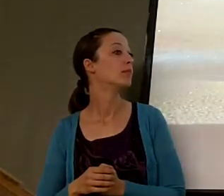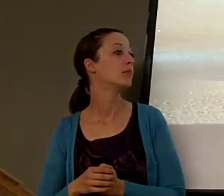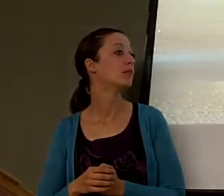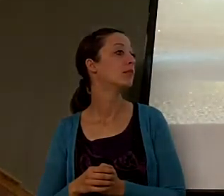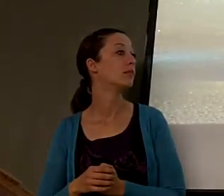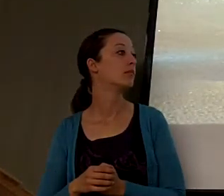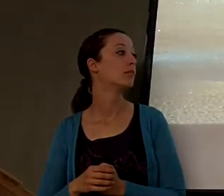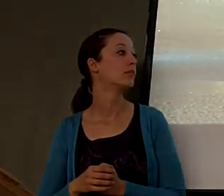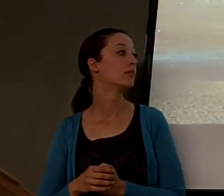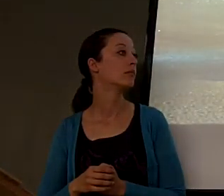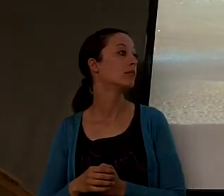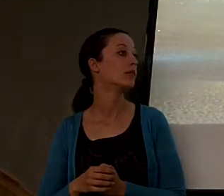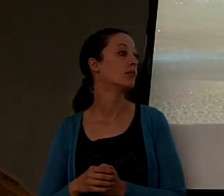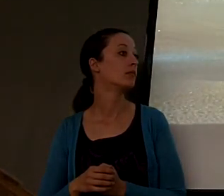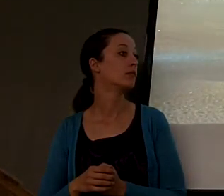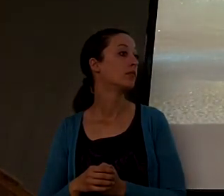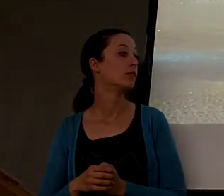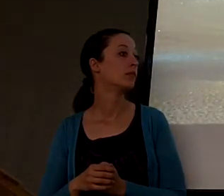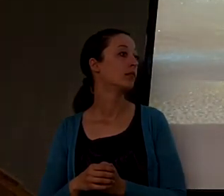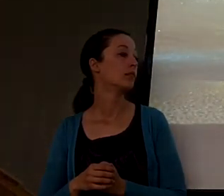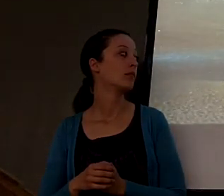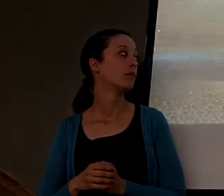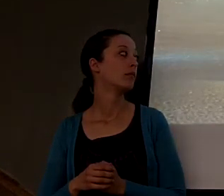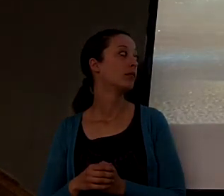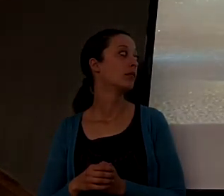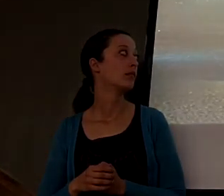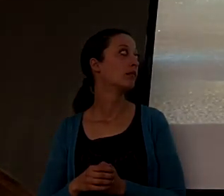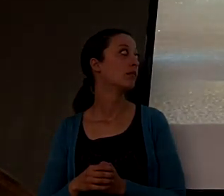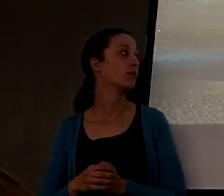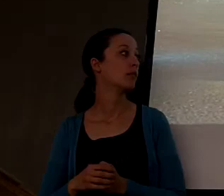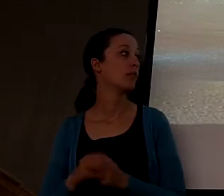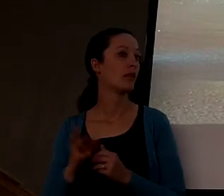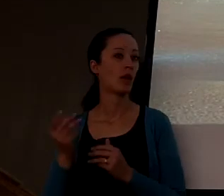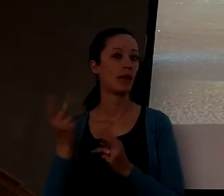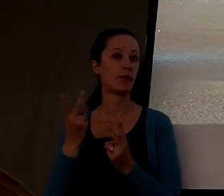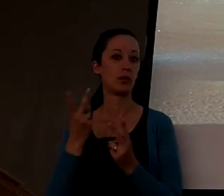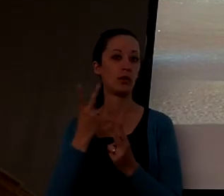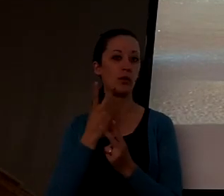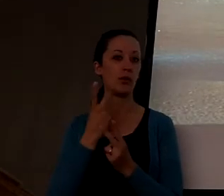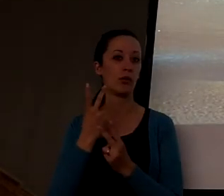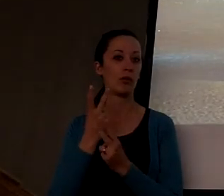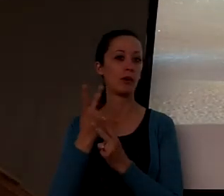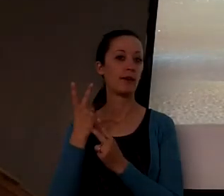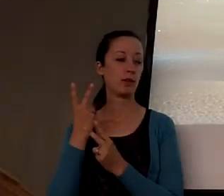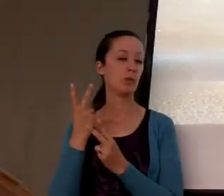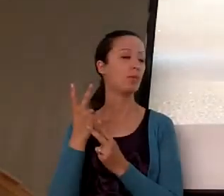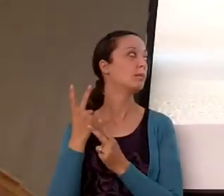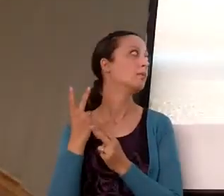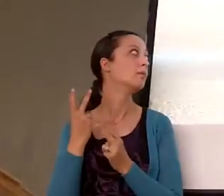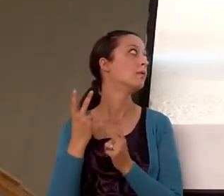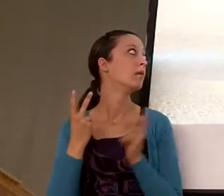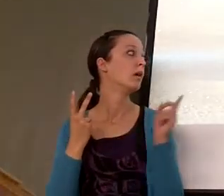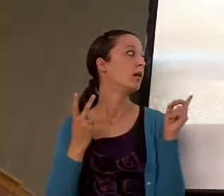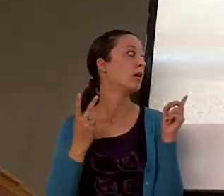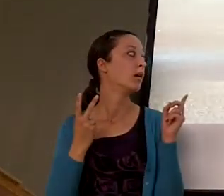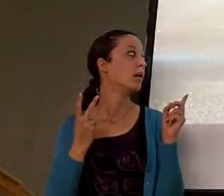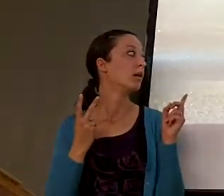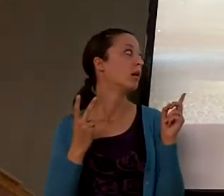And then just a couple of these are just kind of review to see what you've learned. This is Christmas, so we have the